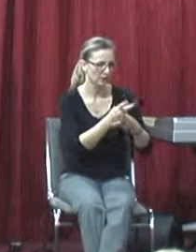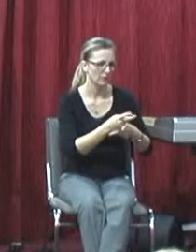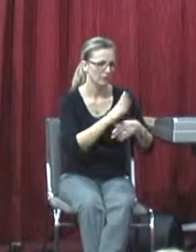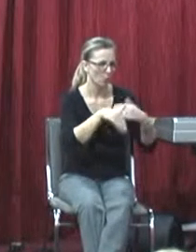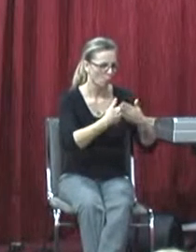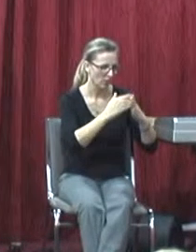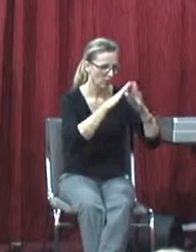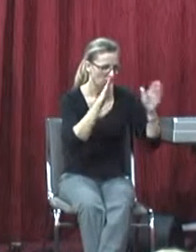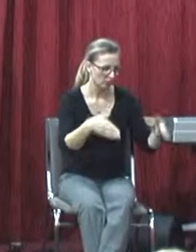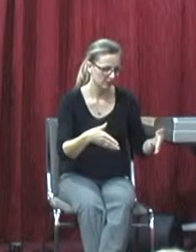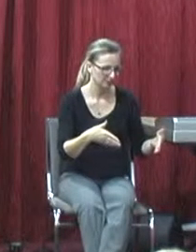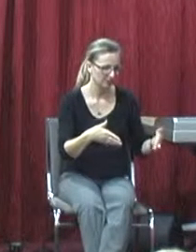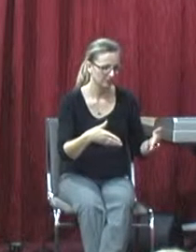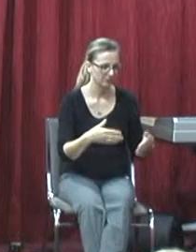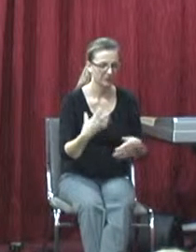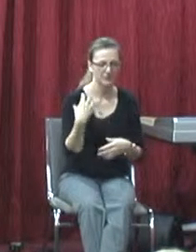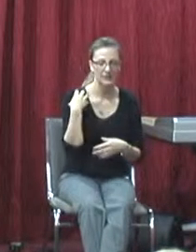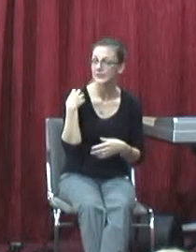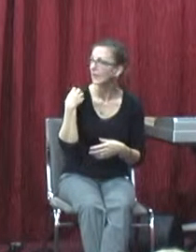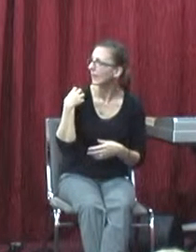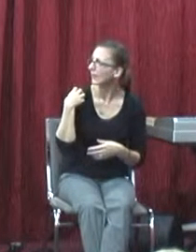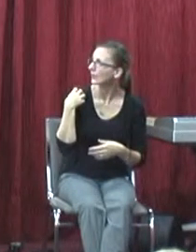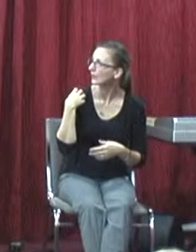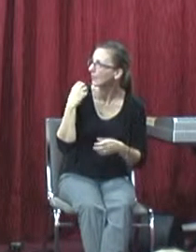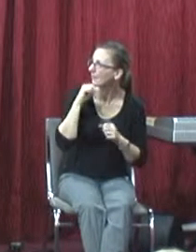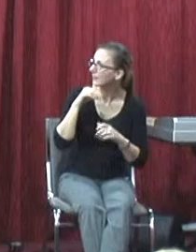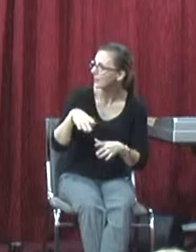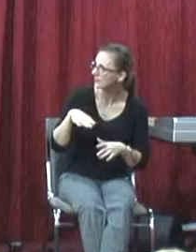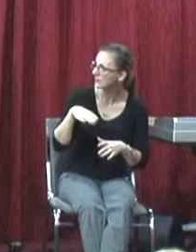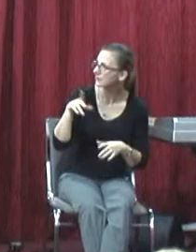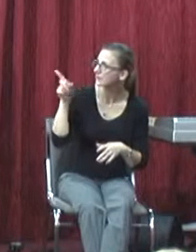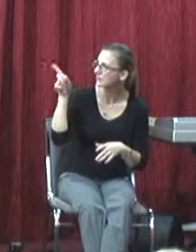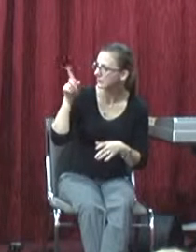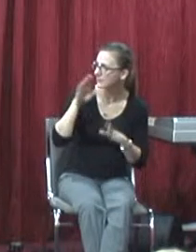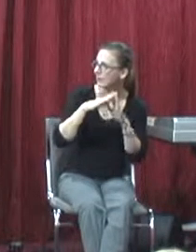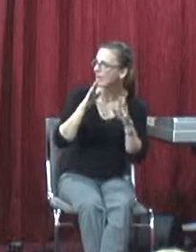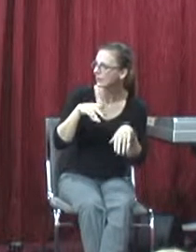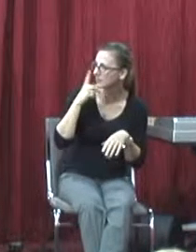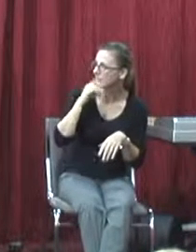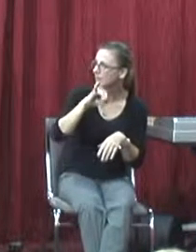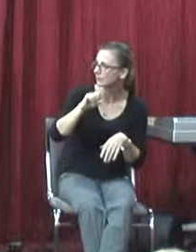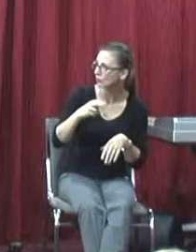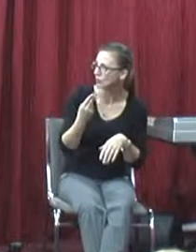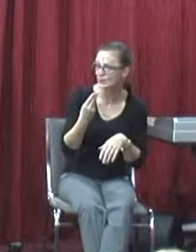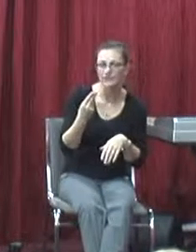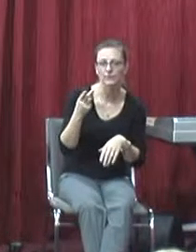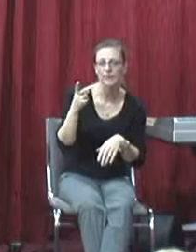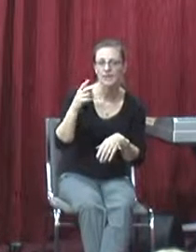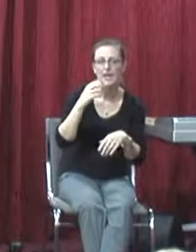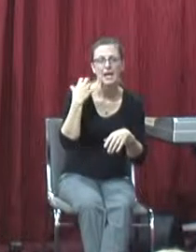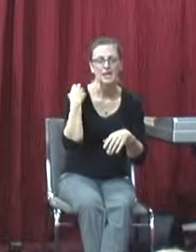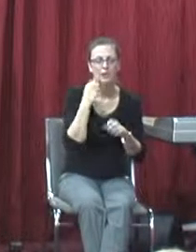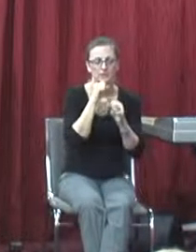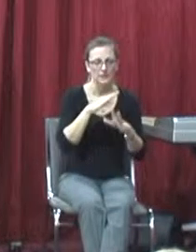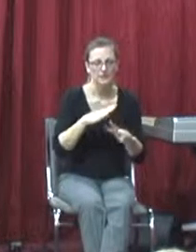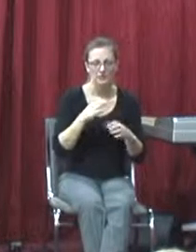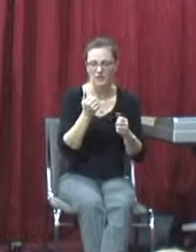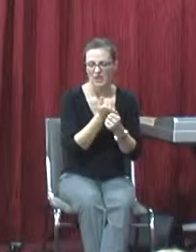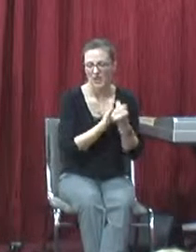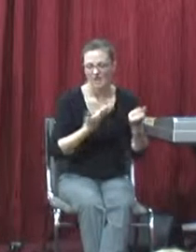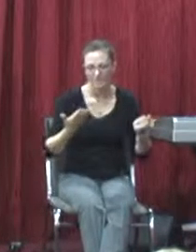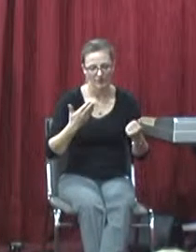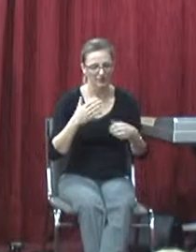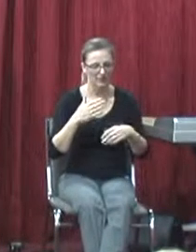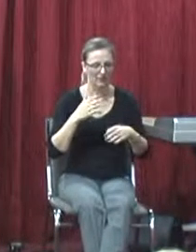him, Adonai blessed the Egyptian's house because of Joseph. Adonai's blessing was on everything that belonged to him in the house and in